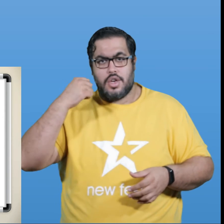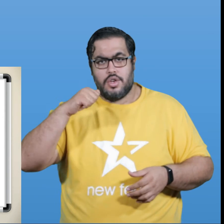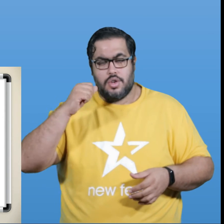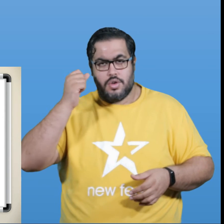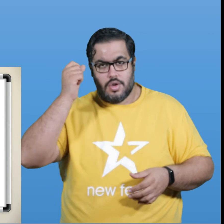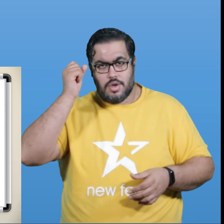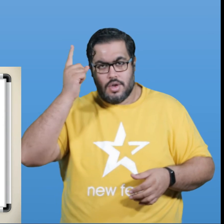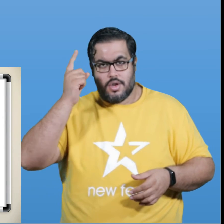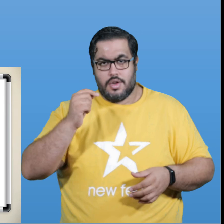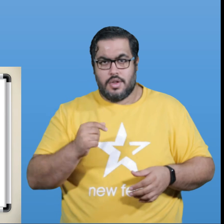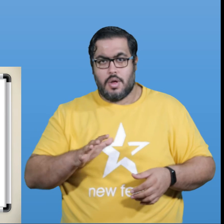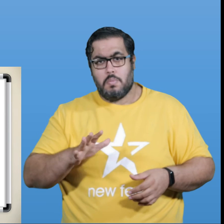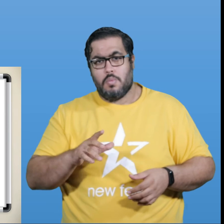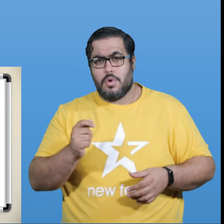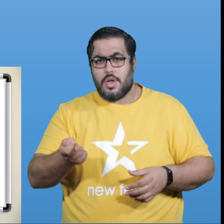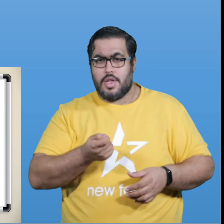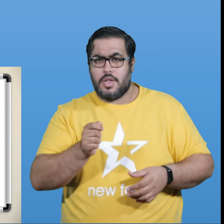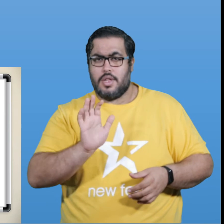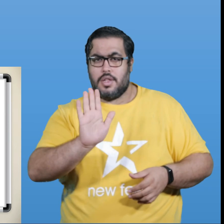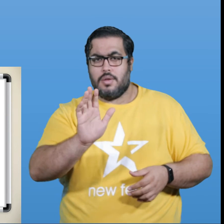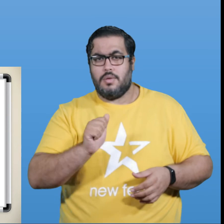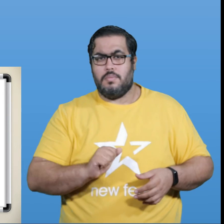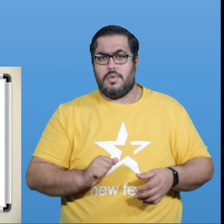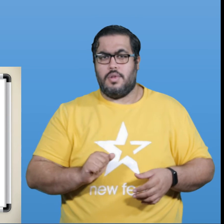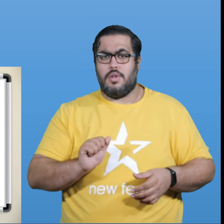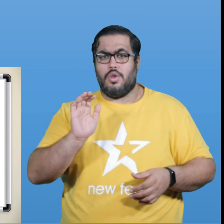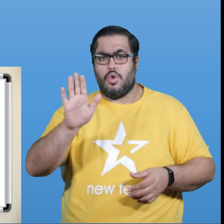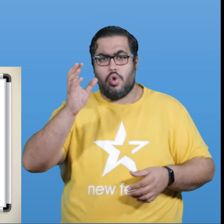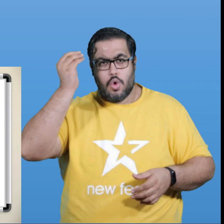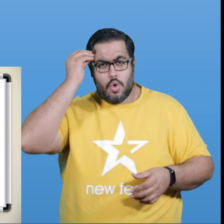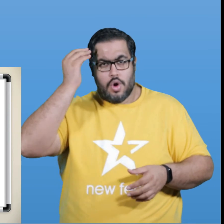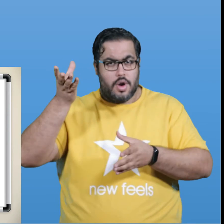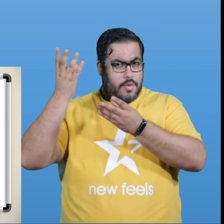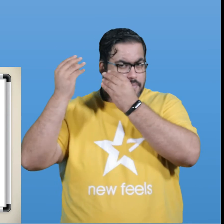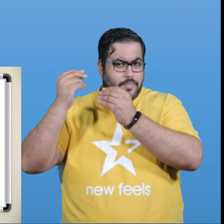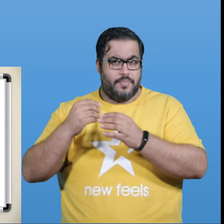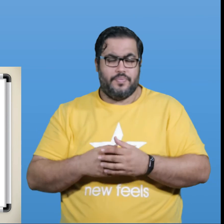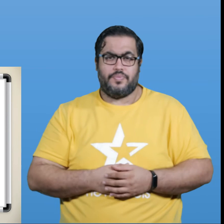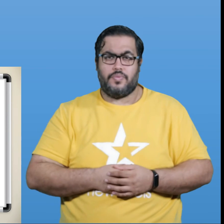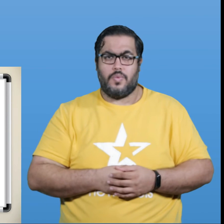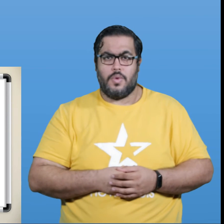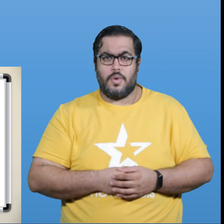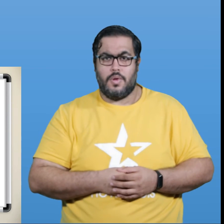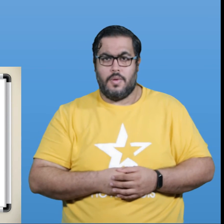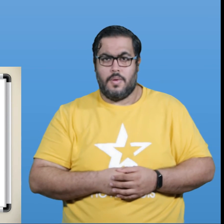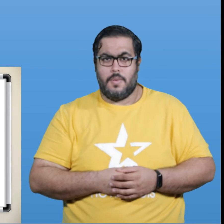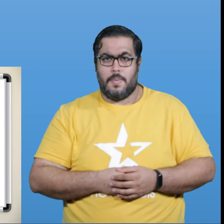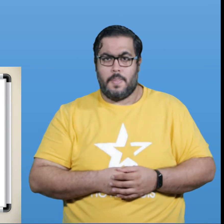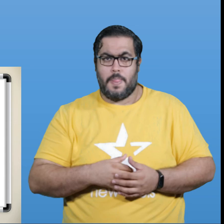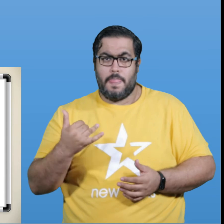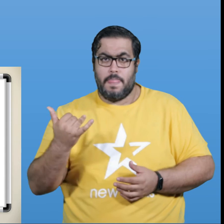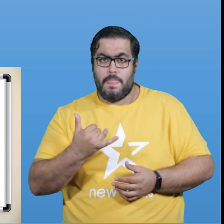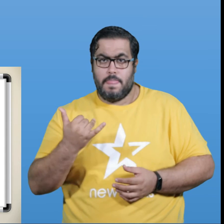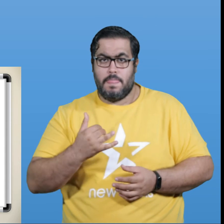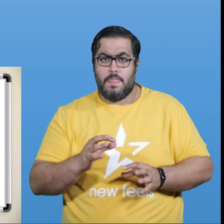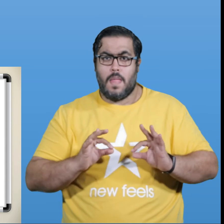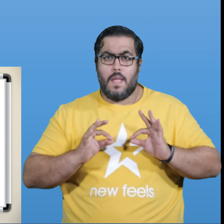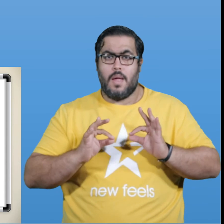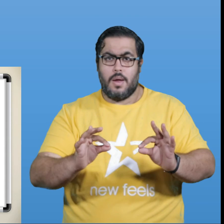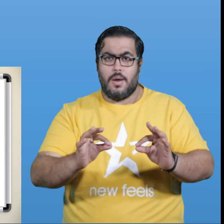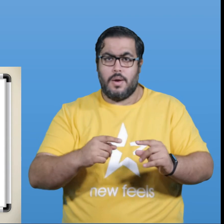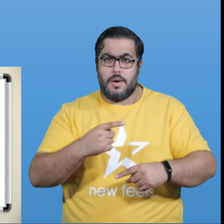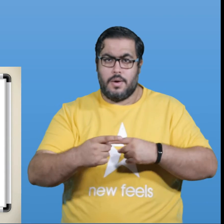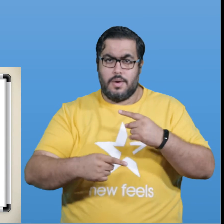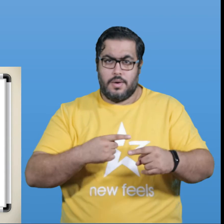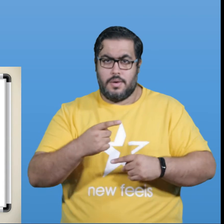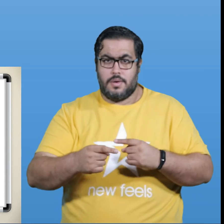have to write more, or sometimes we remove some of the information, the extra details. Okay? We have to maintain the